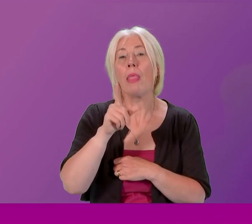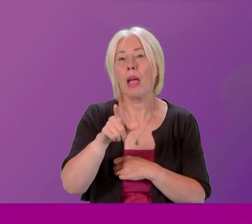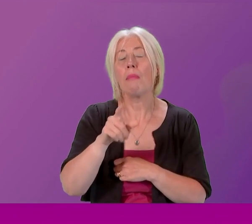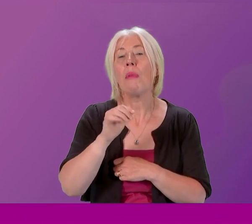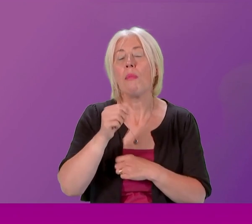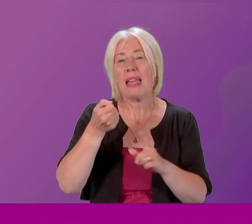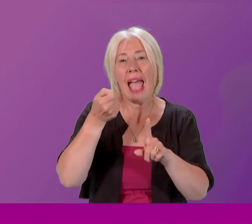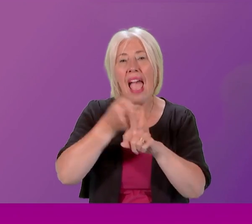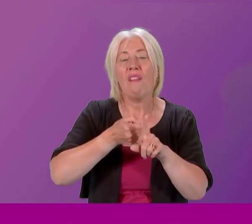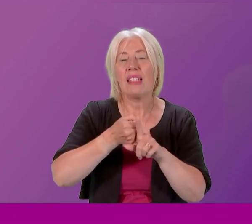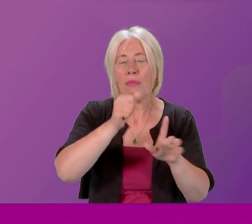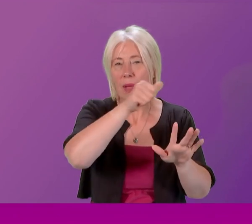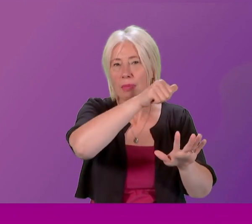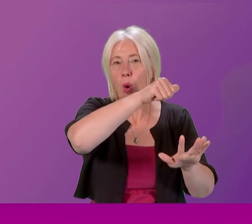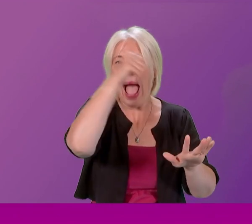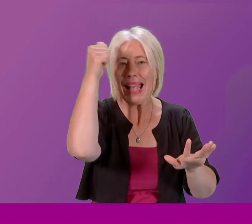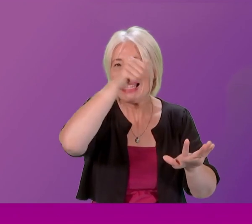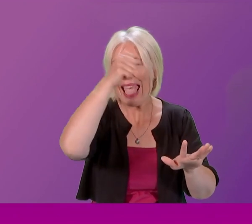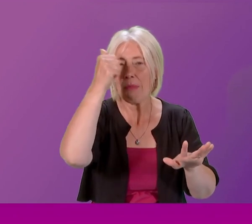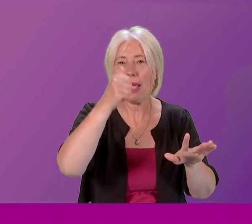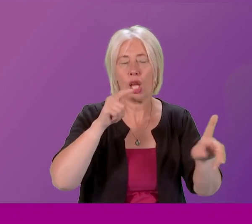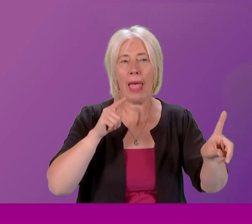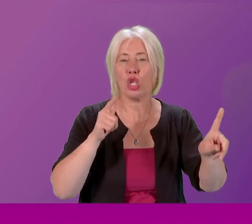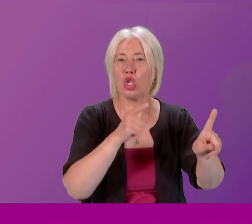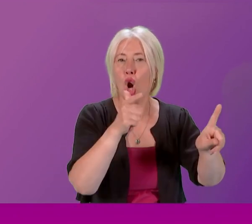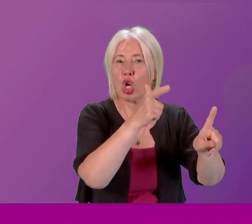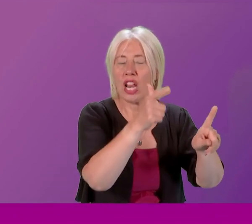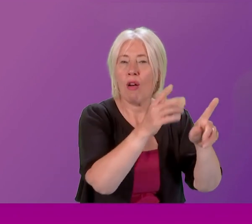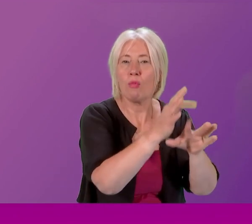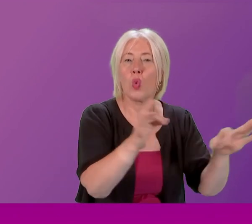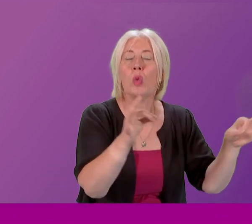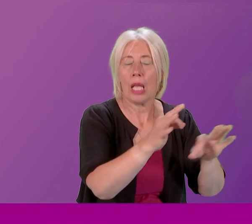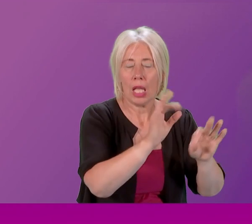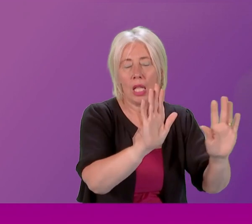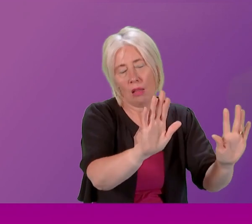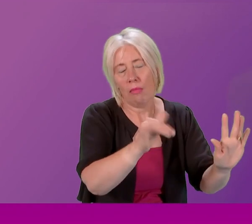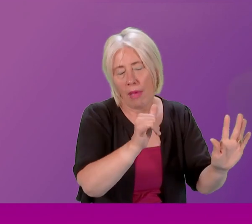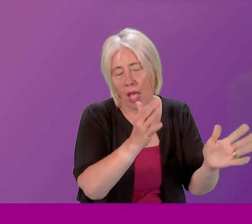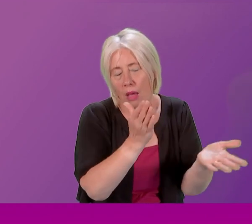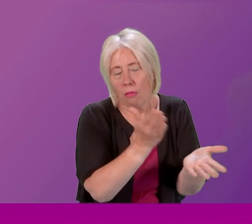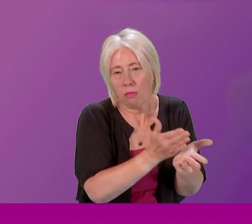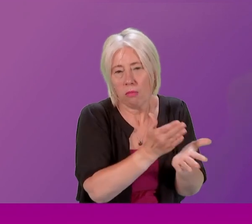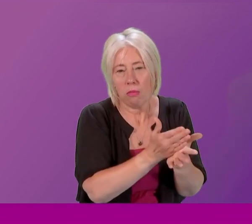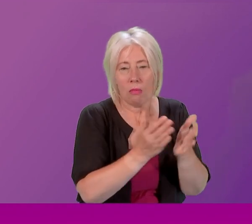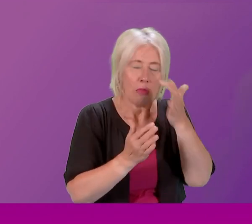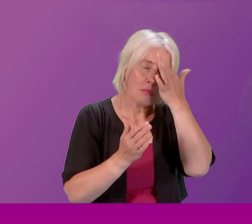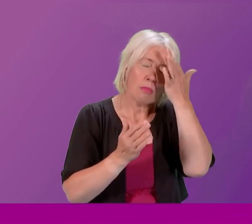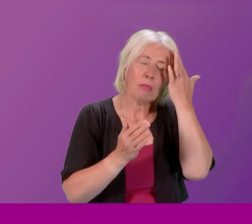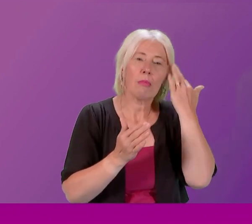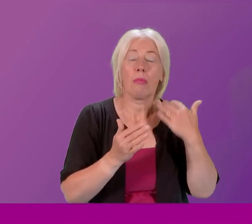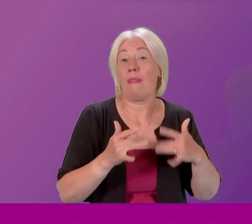been emphasising on the academic journey of music. And I think it is